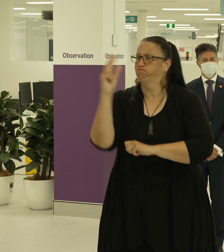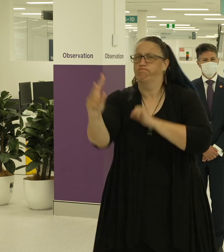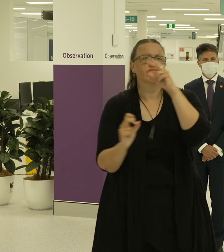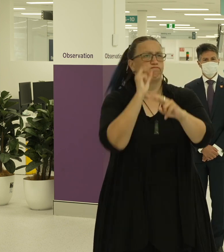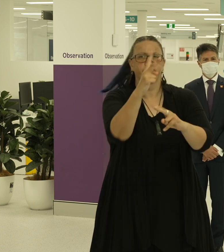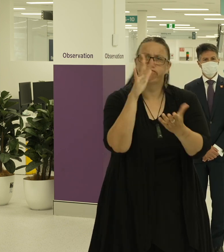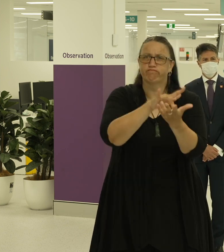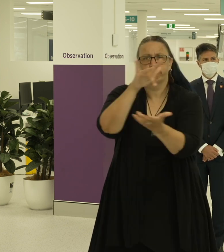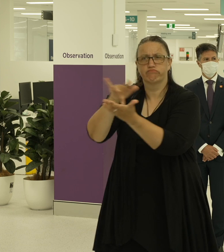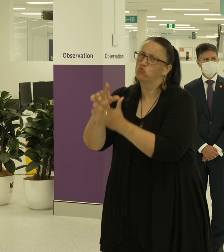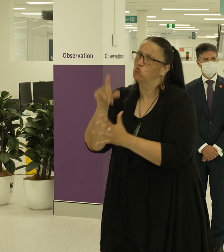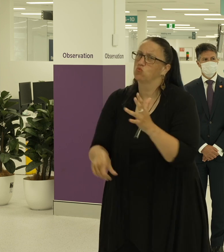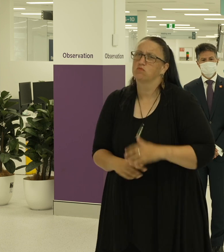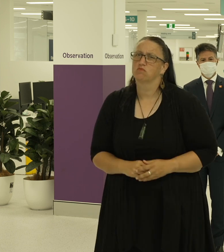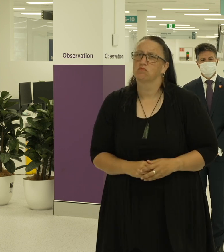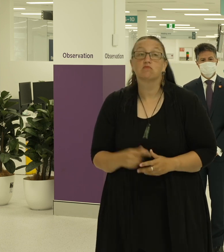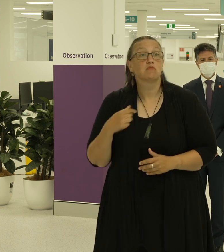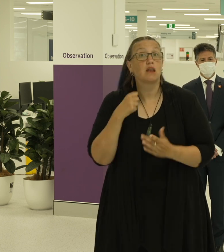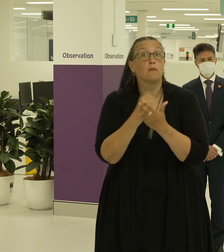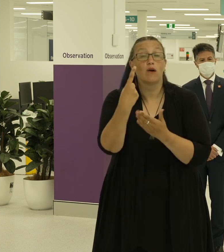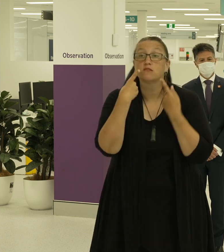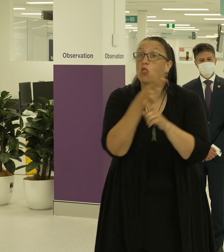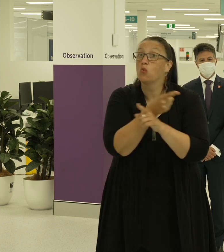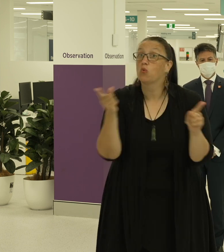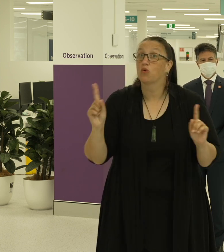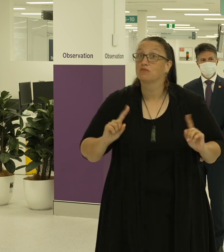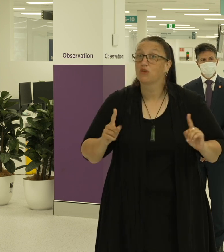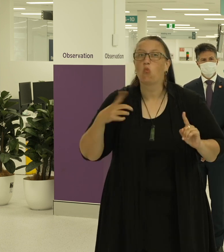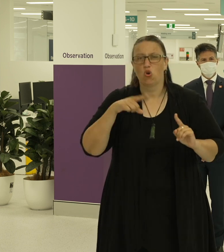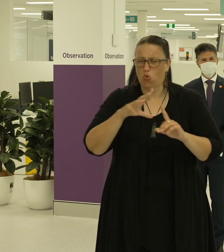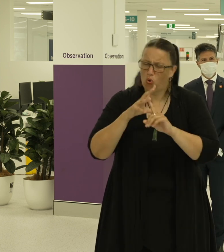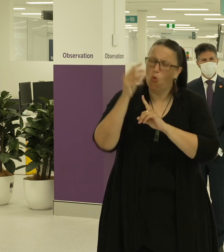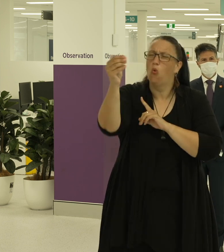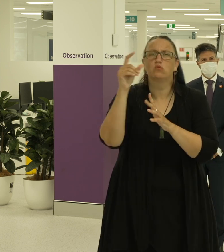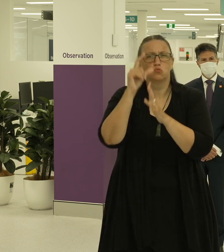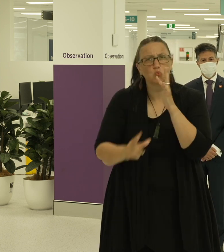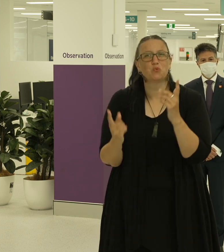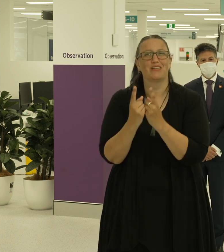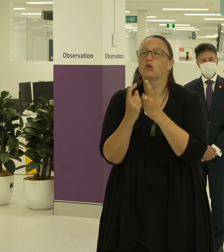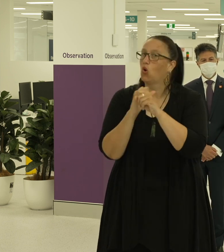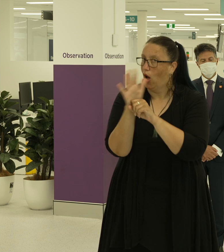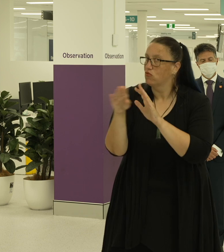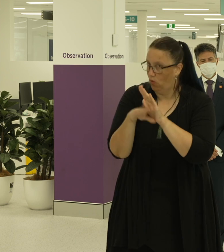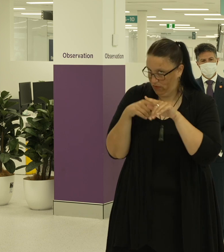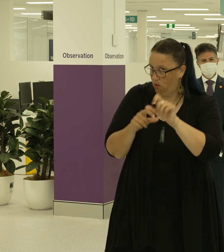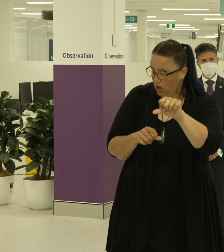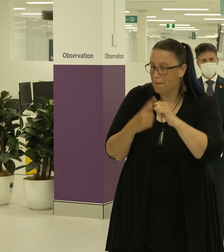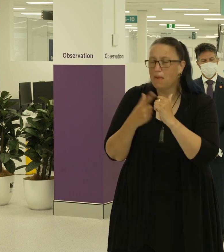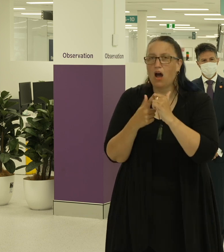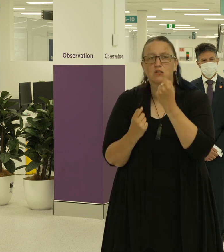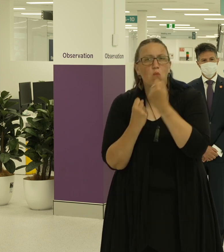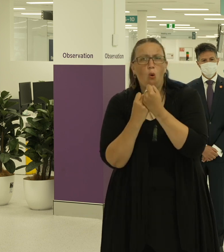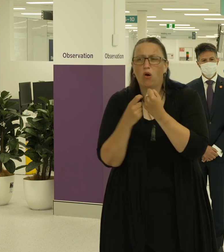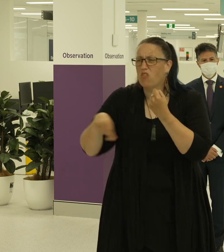today to everyone across our state, go out and enjoy in a COVID-safe way the best that our state has to offer. Support those businesses, those mums